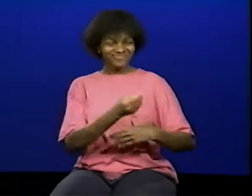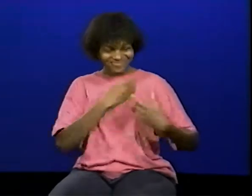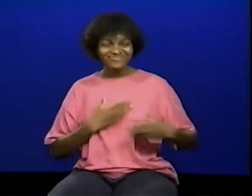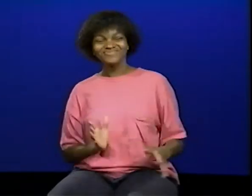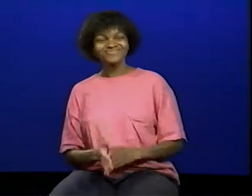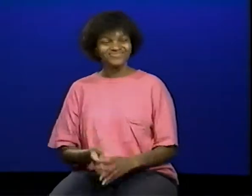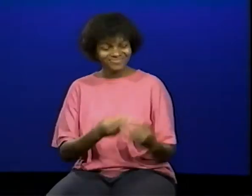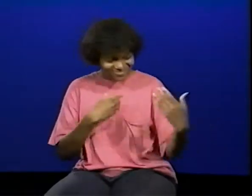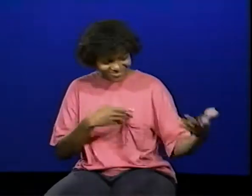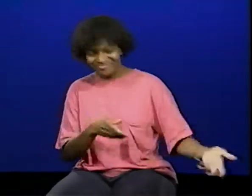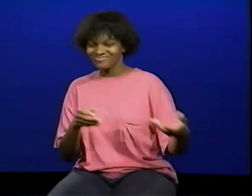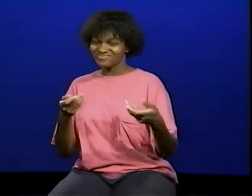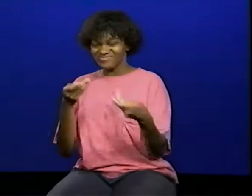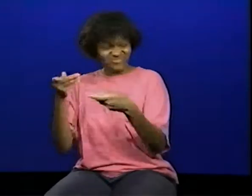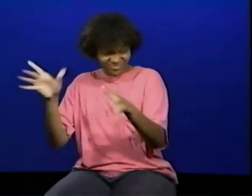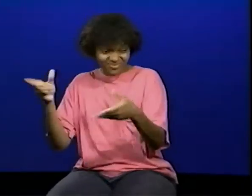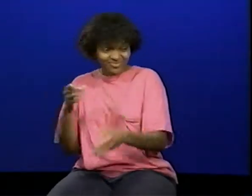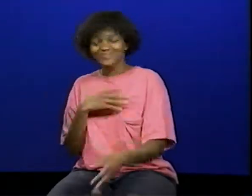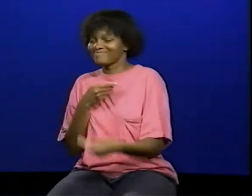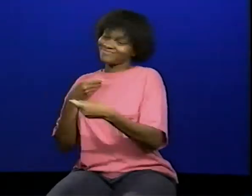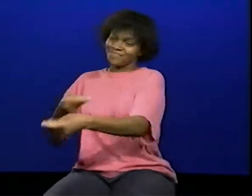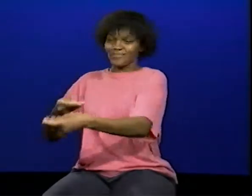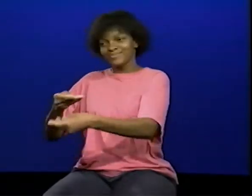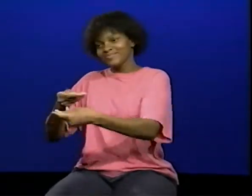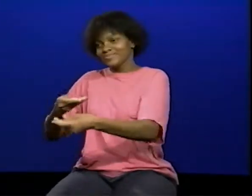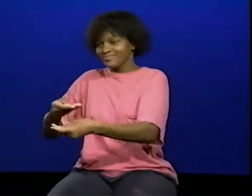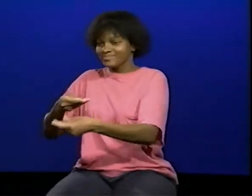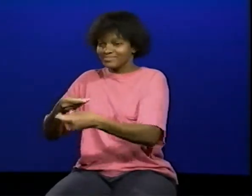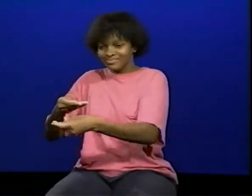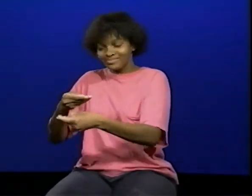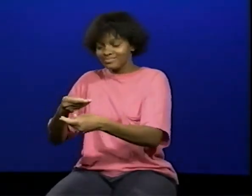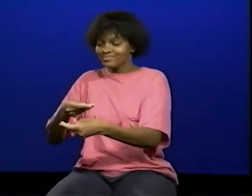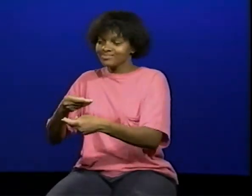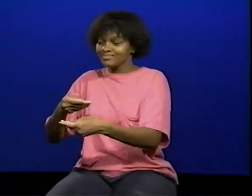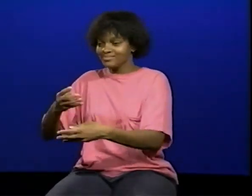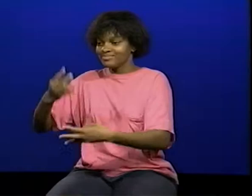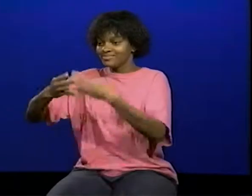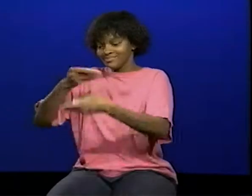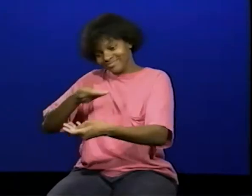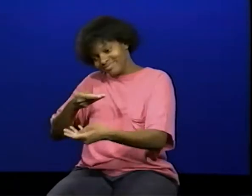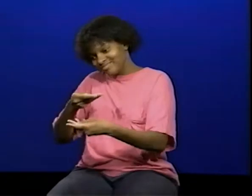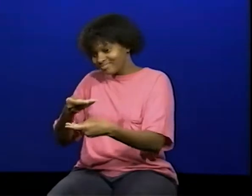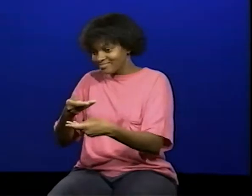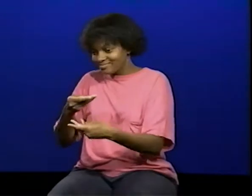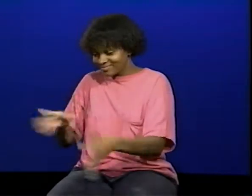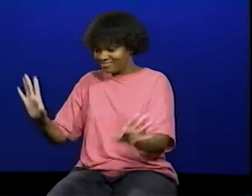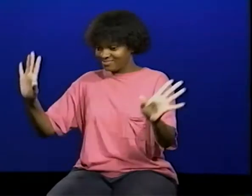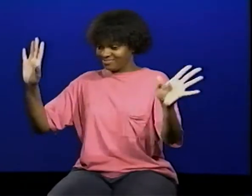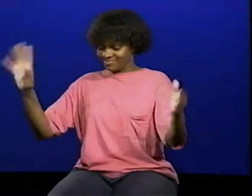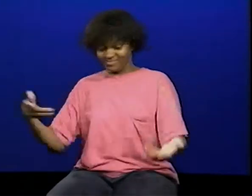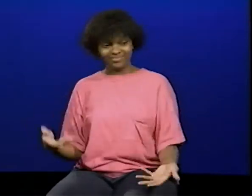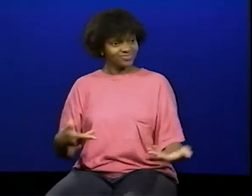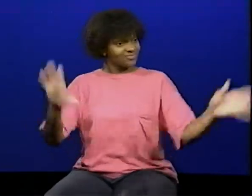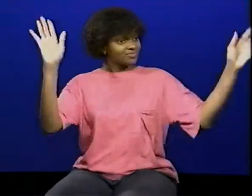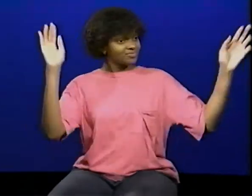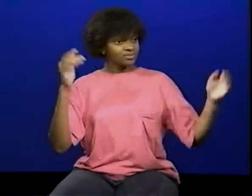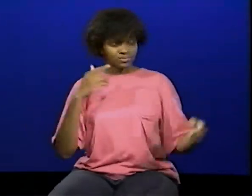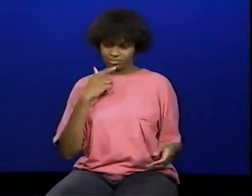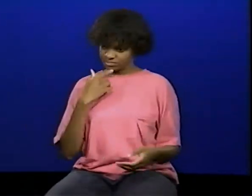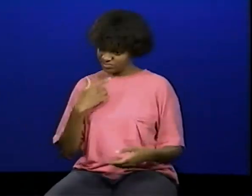8:30. So I went back to my office and I waited for her. And when she came in, she gave me some information to feed into the computer. After